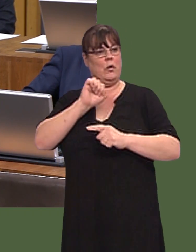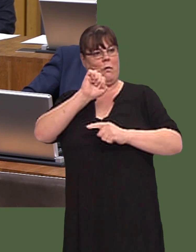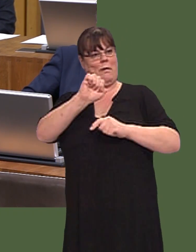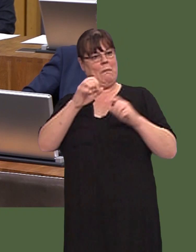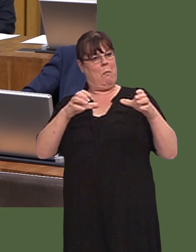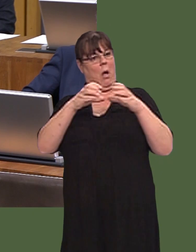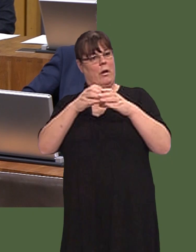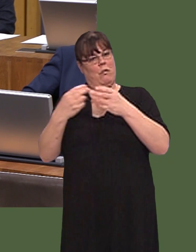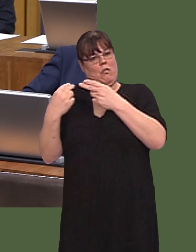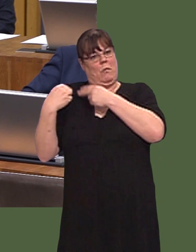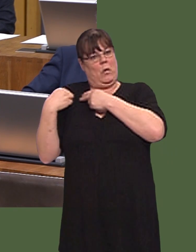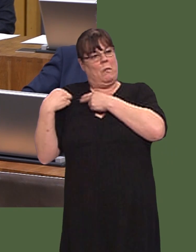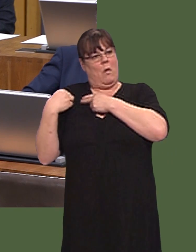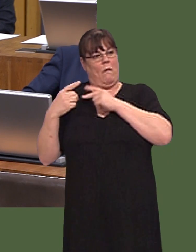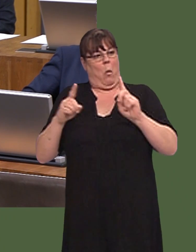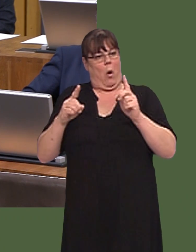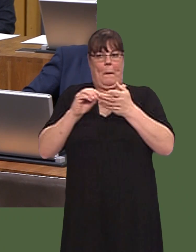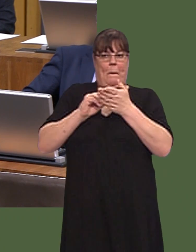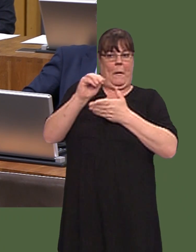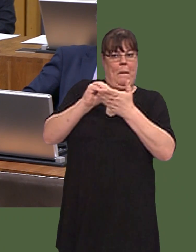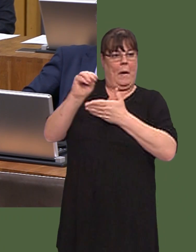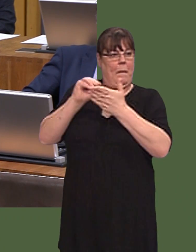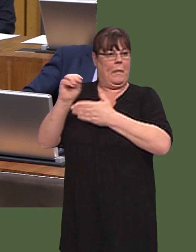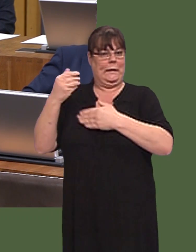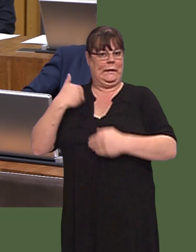I'm surprised that is the advice that